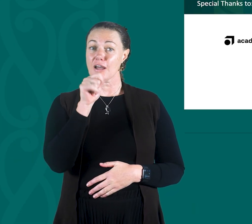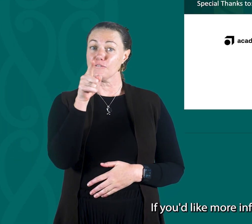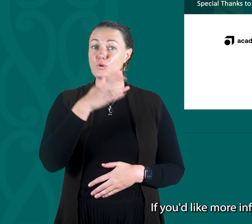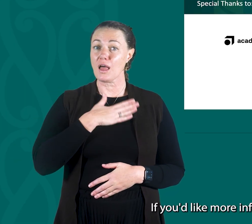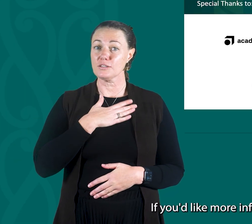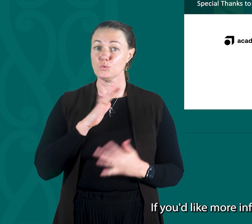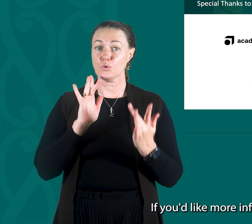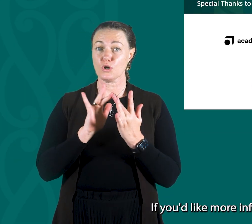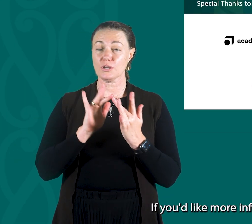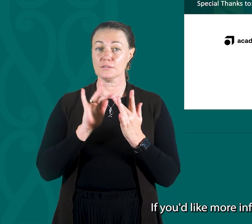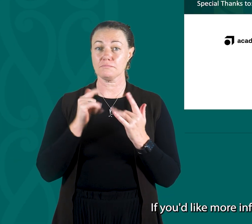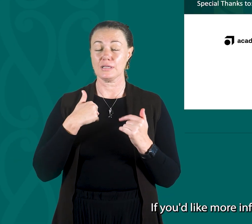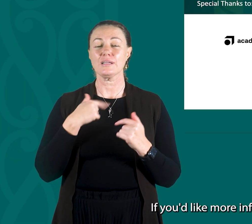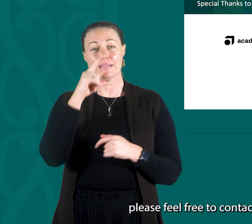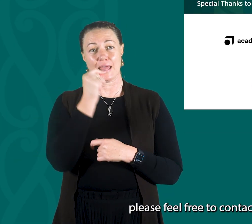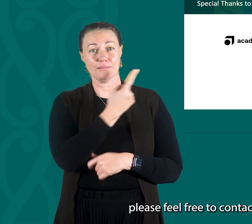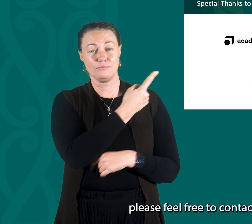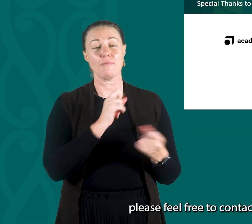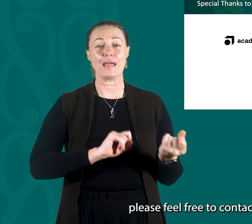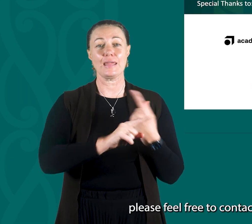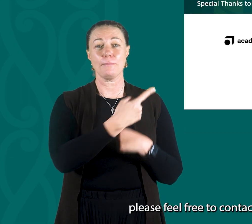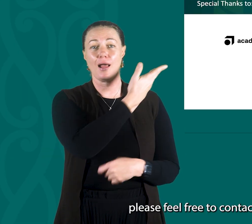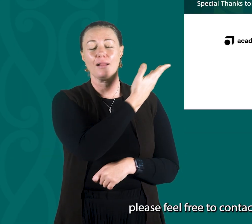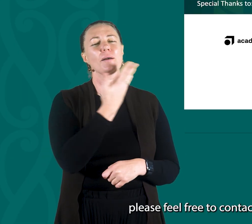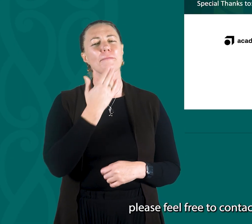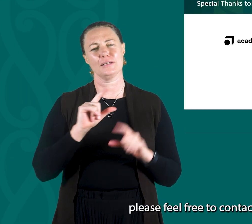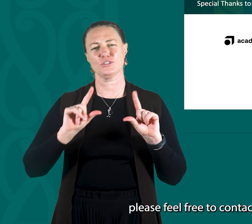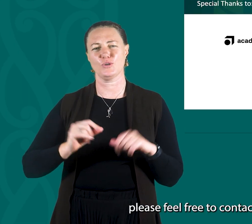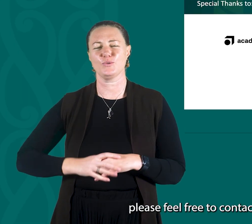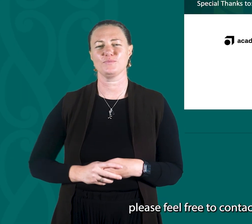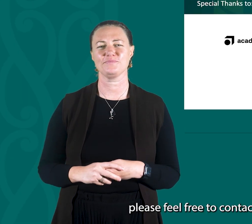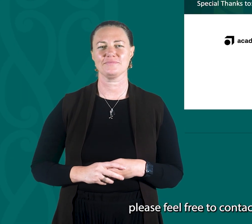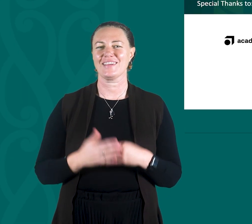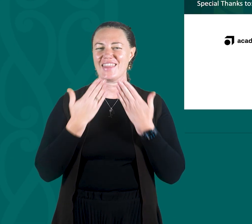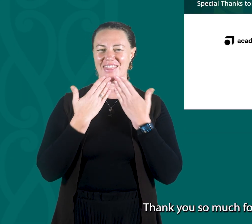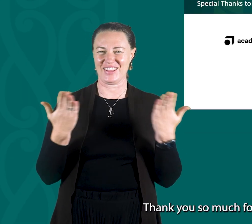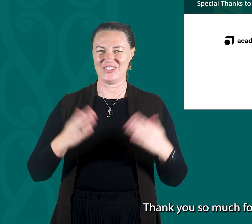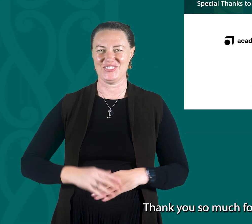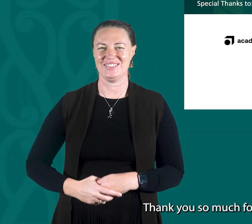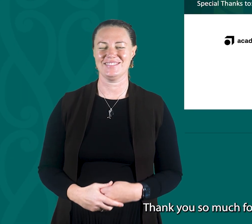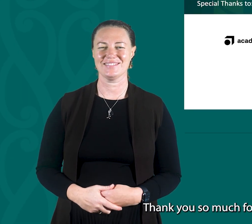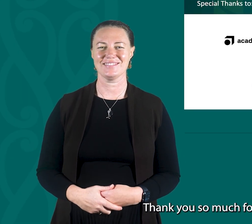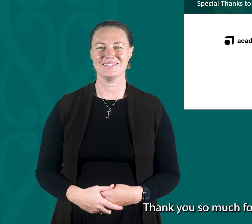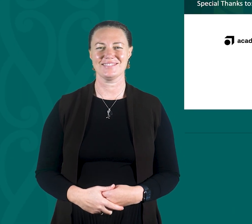If you'd like more information, please feel free to contact me by email. Thank you so much for watching.